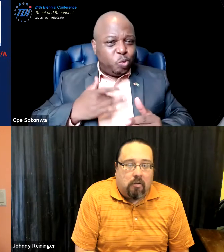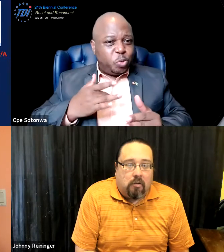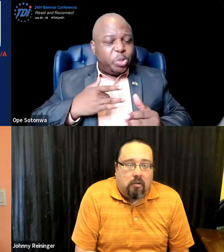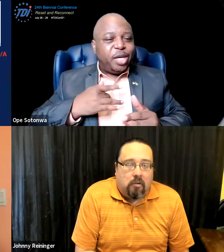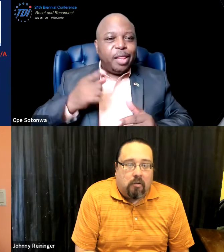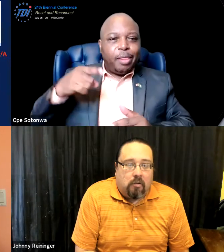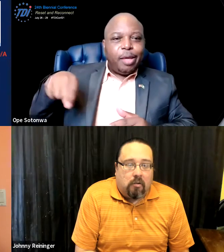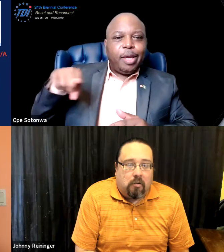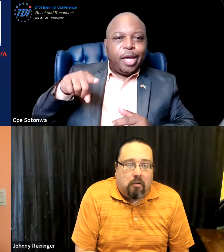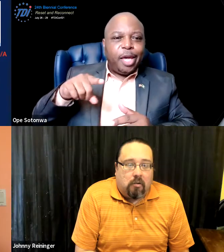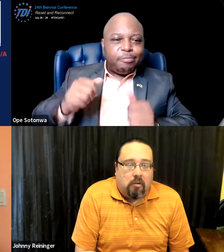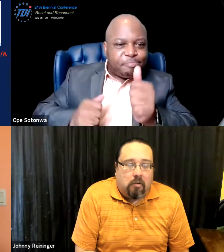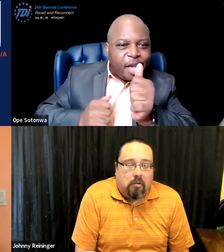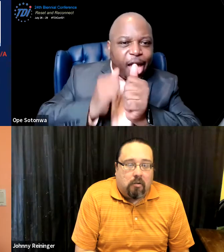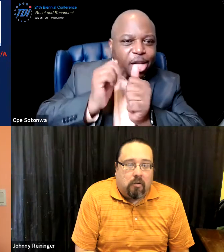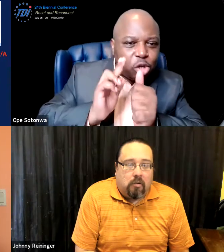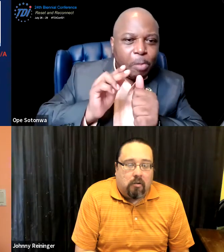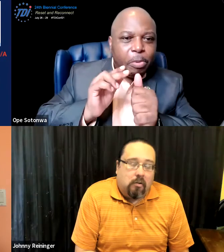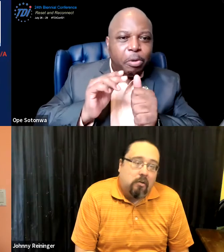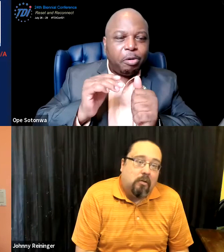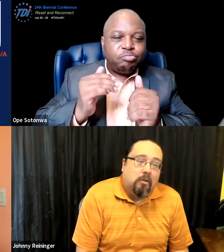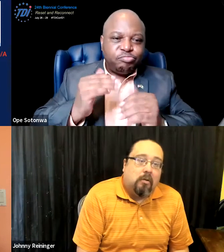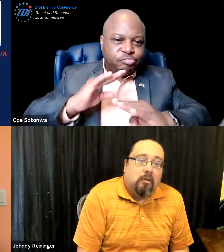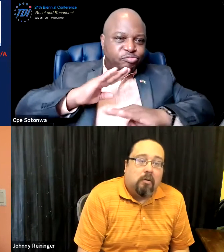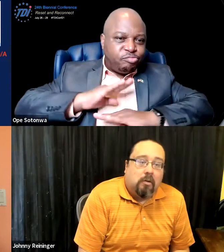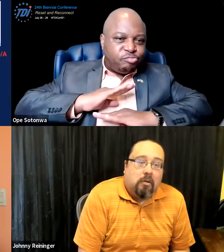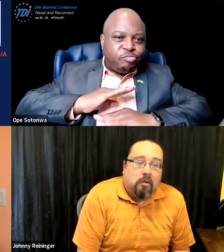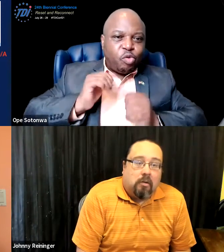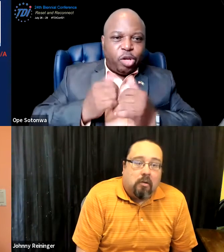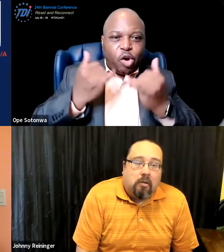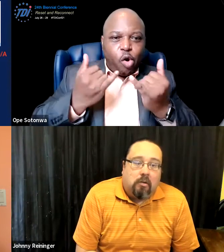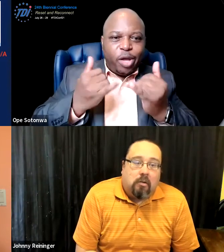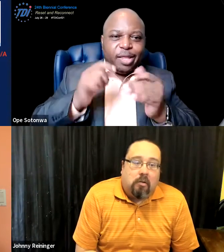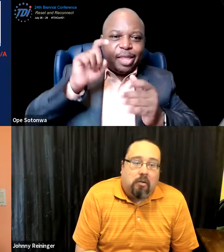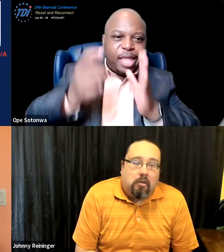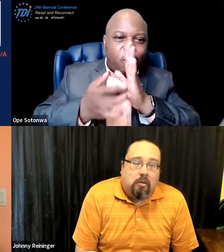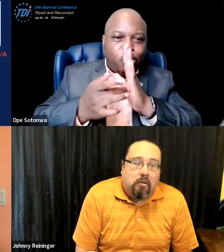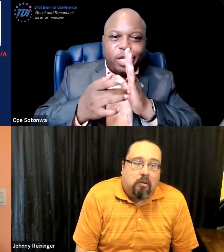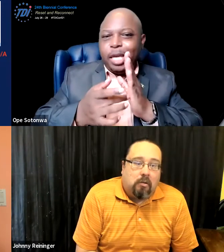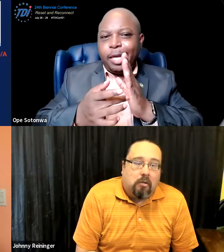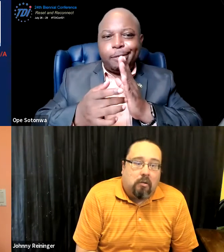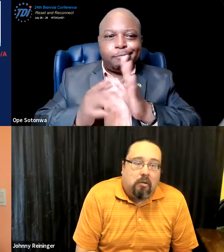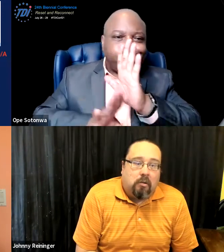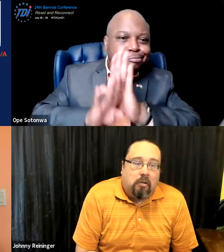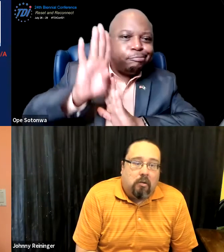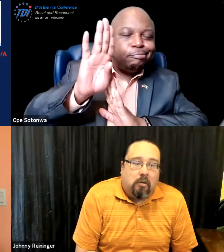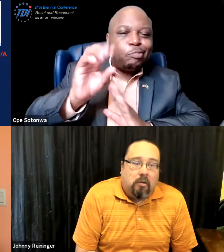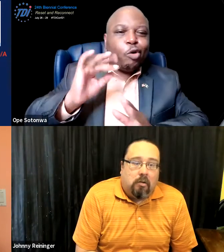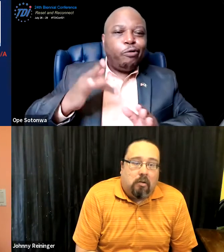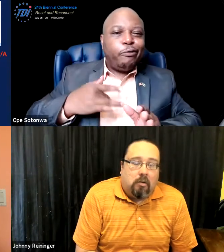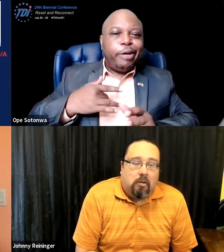wondering, do the members in your community feel like they're catching up with